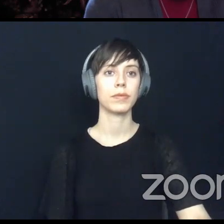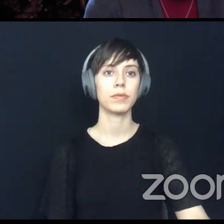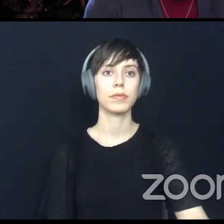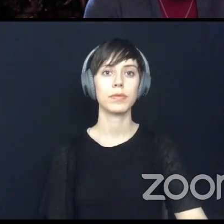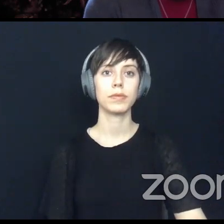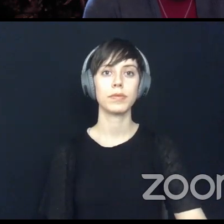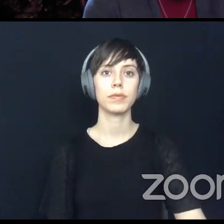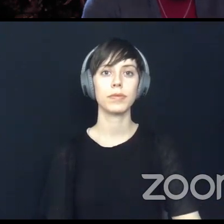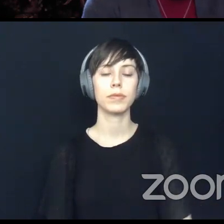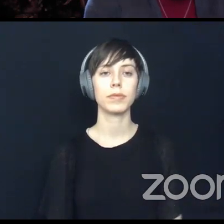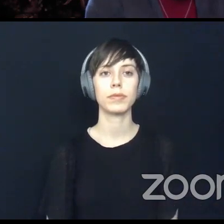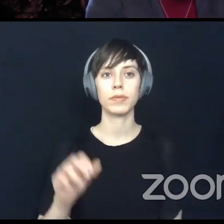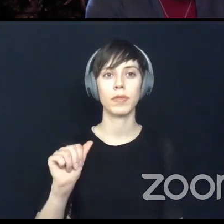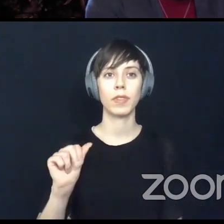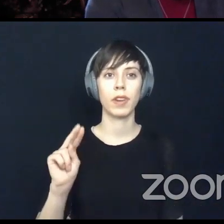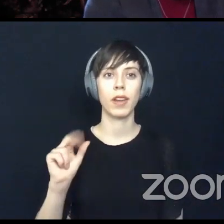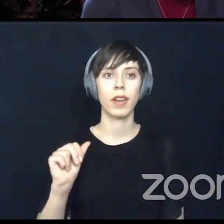Shoot.